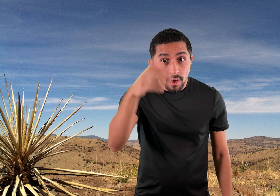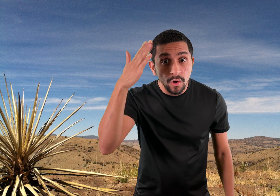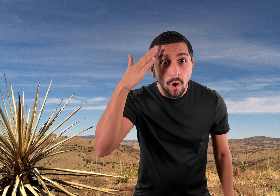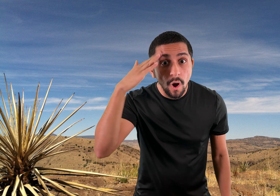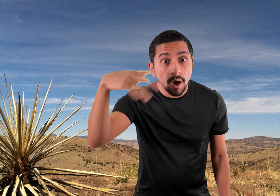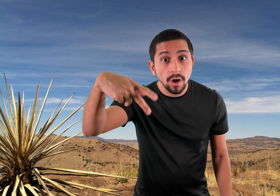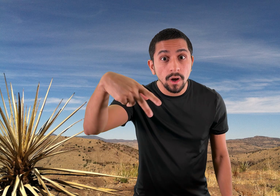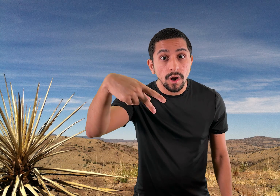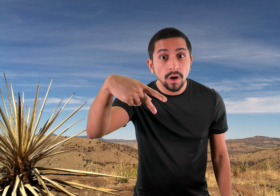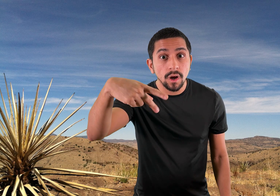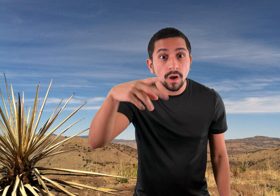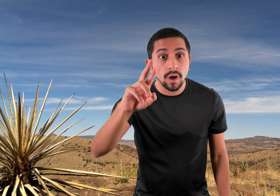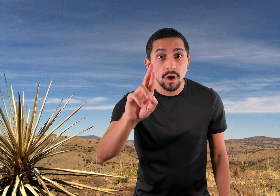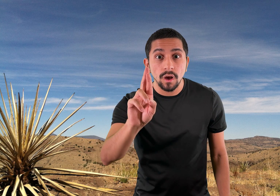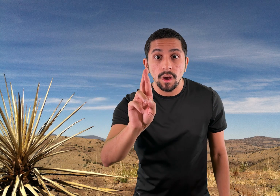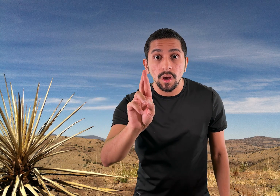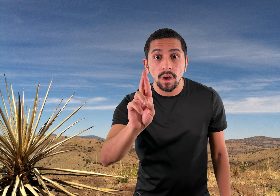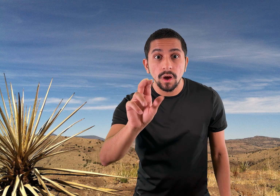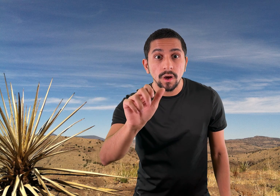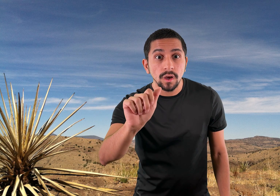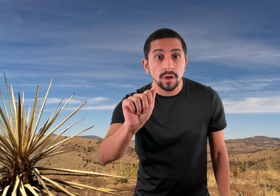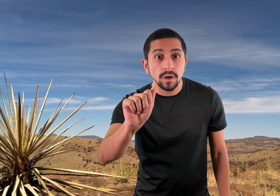Do you know what that is?